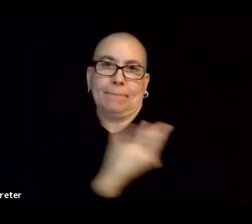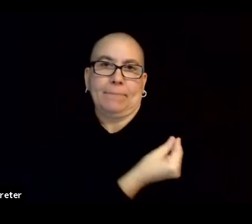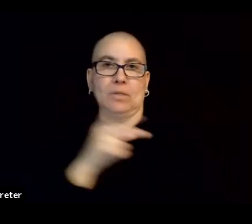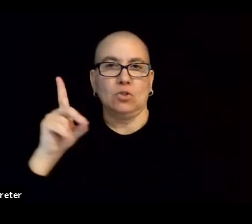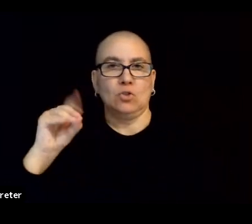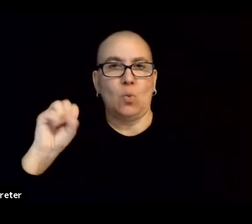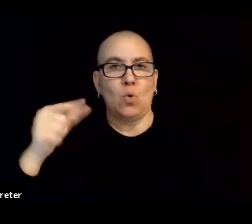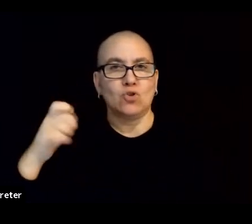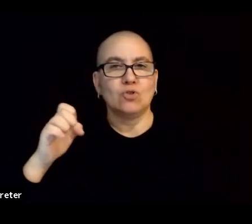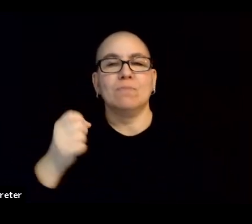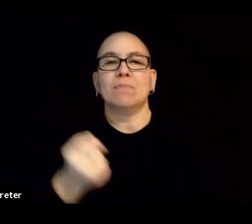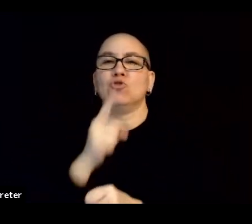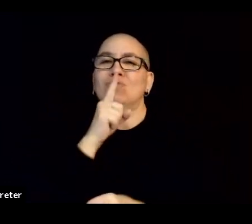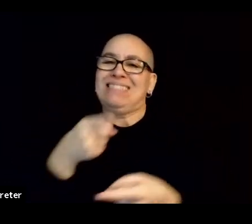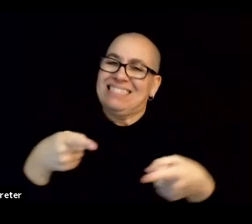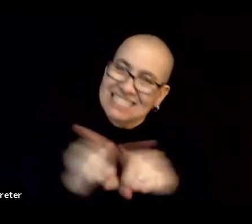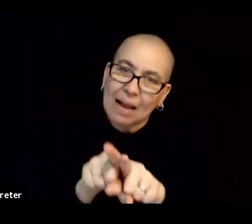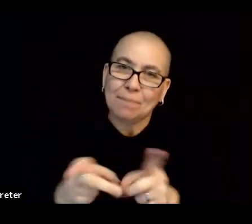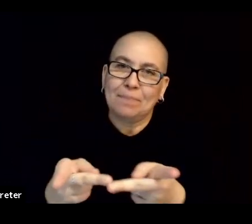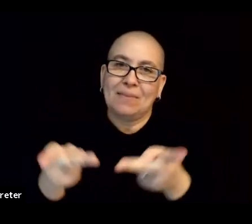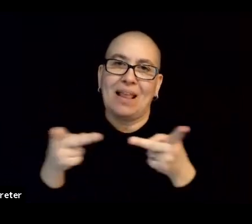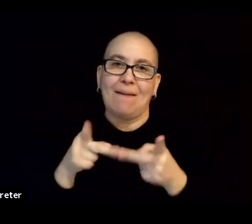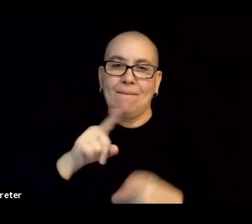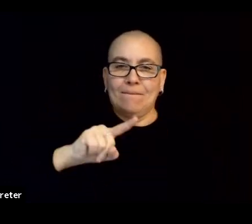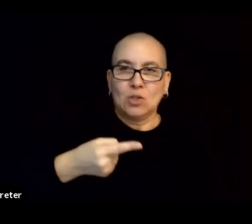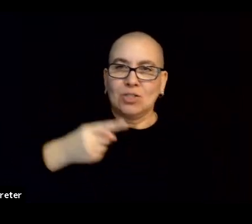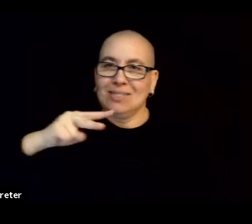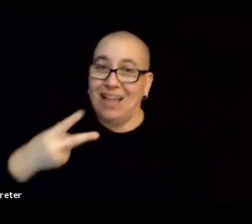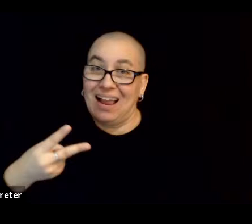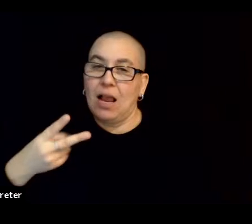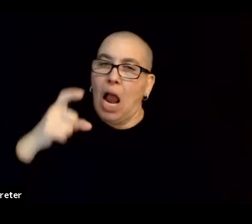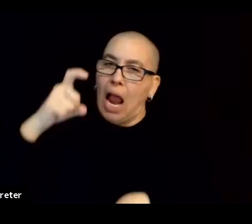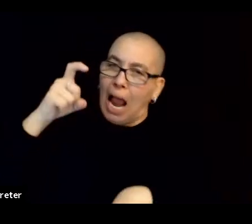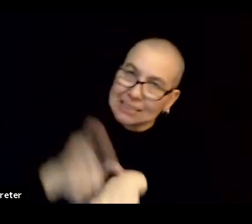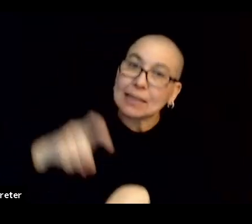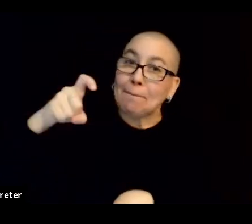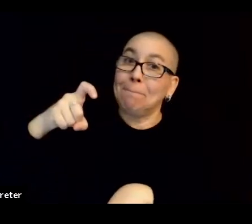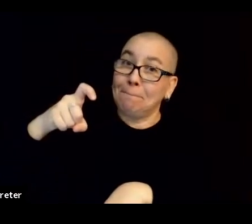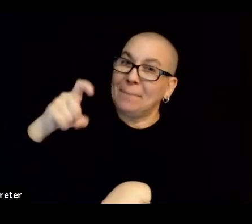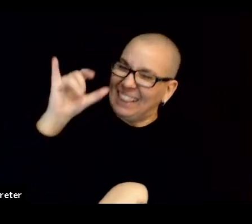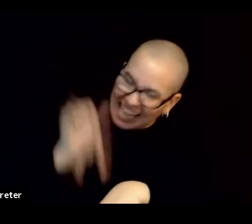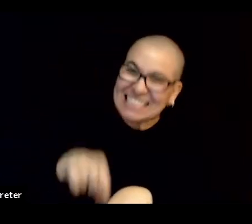correct interval and that they get the same product.